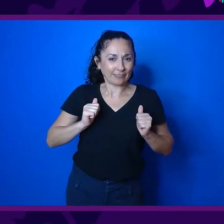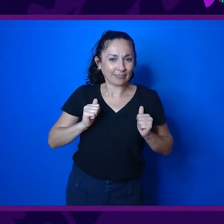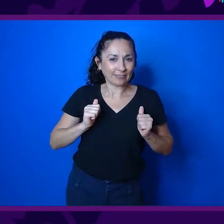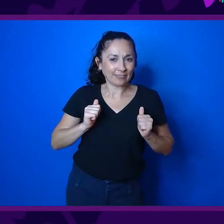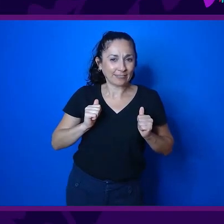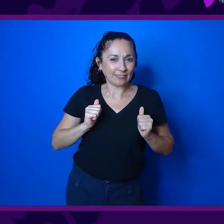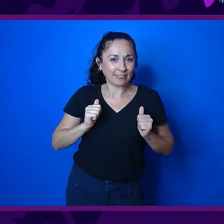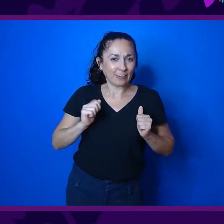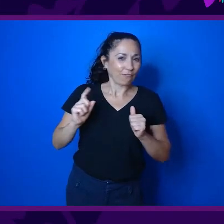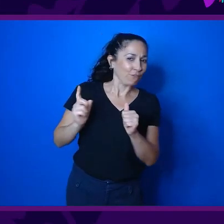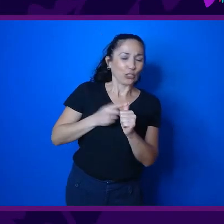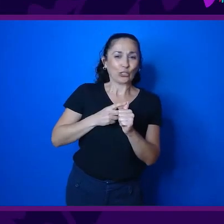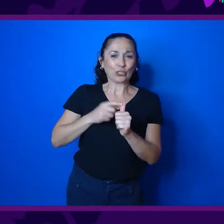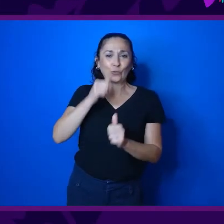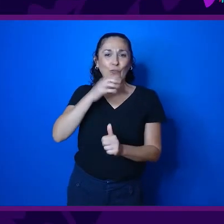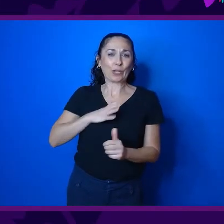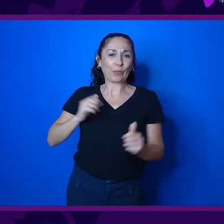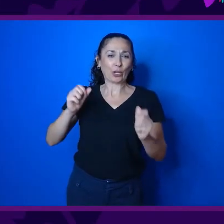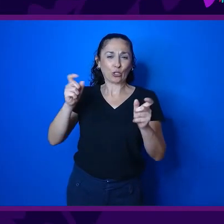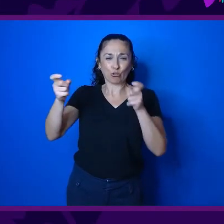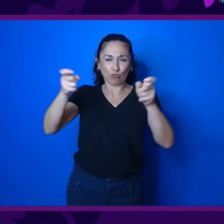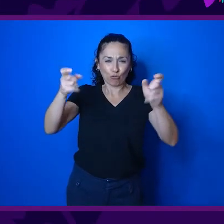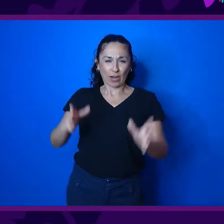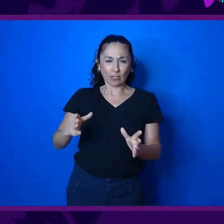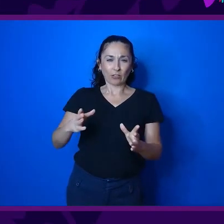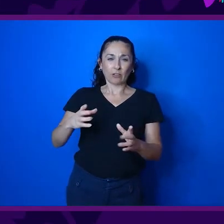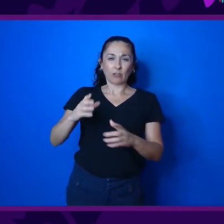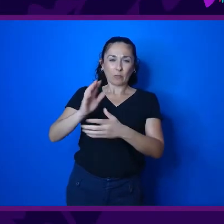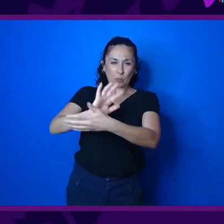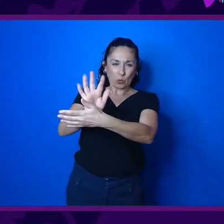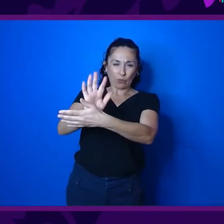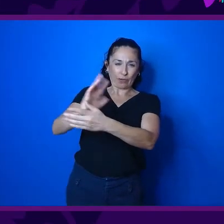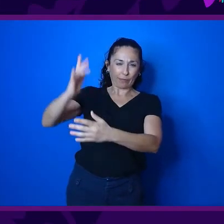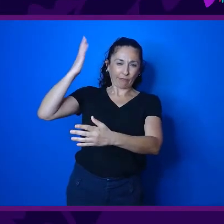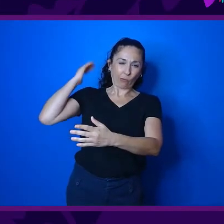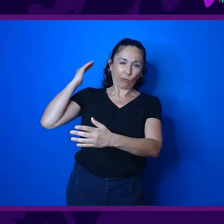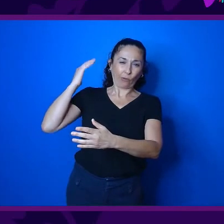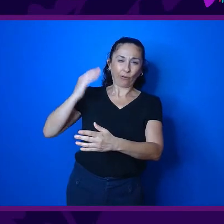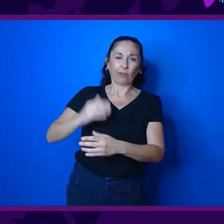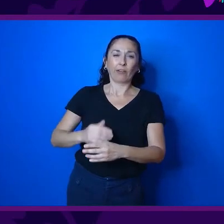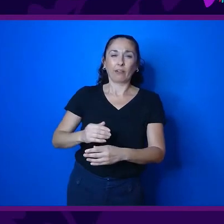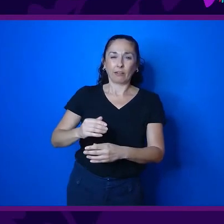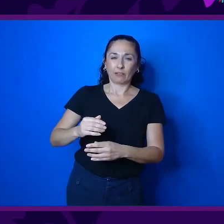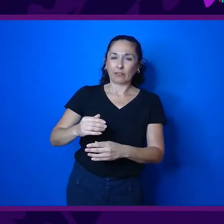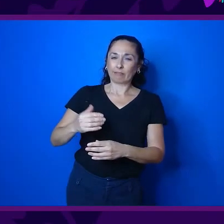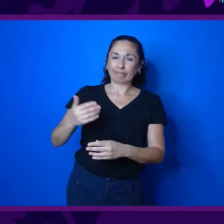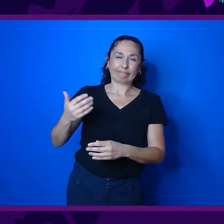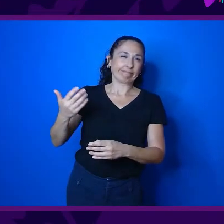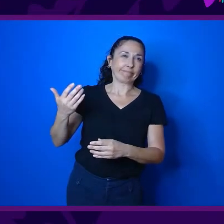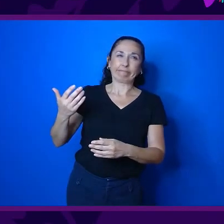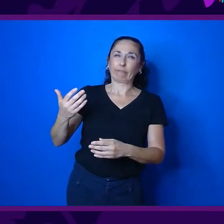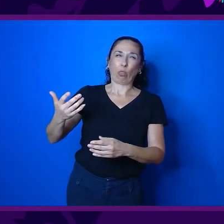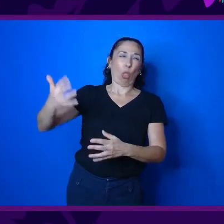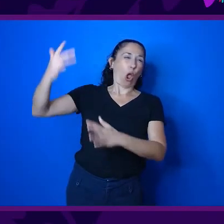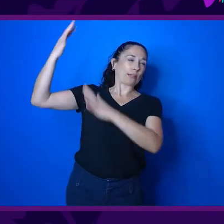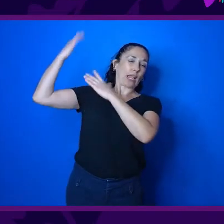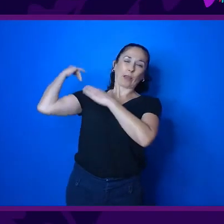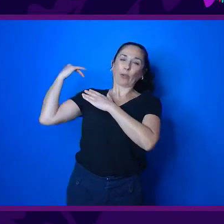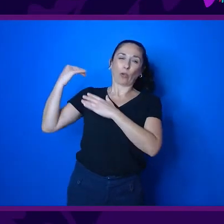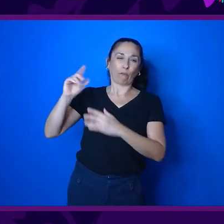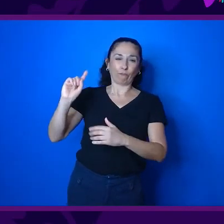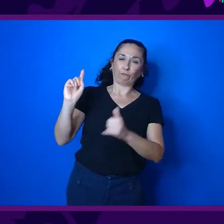she made our first narrative film, Alice Guy Blaché. She made her first picture in the late 1890s. She started her own